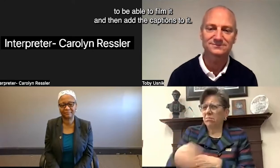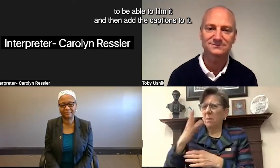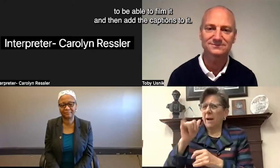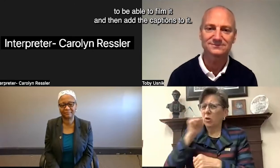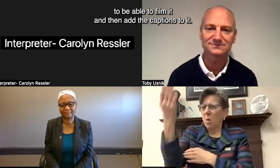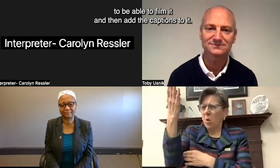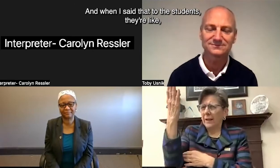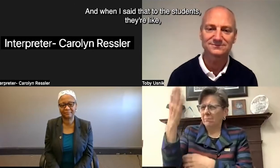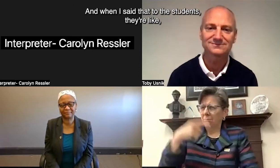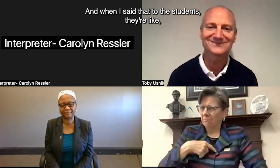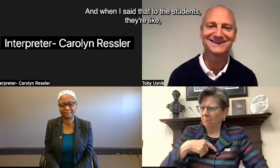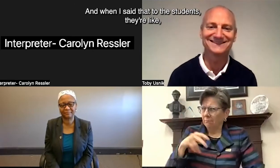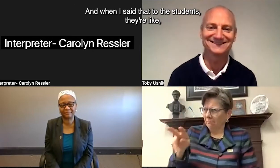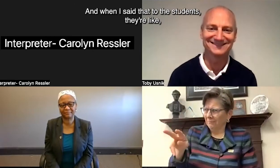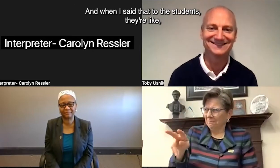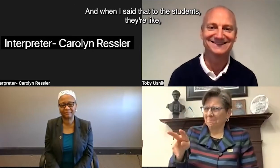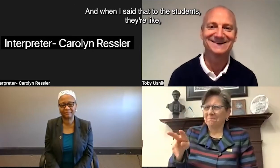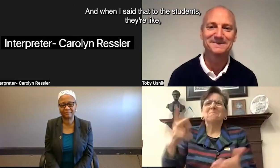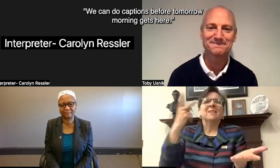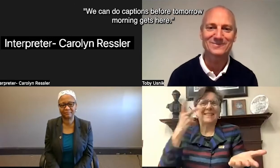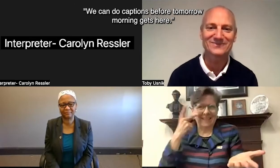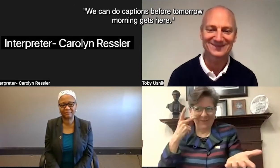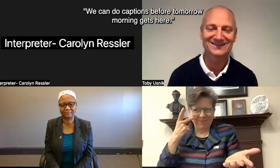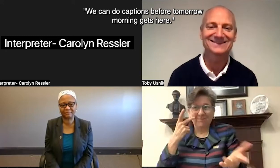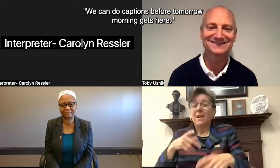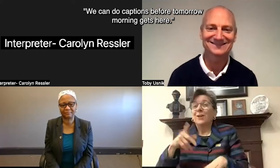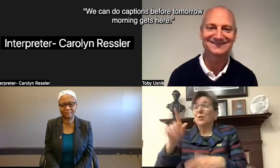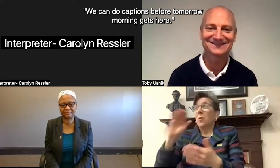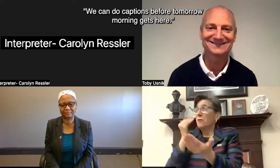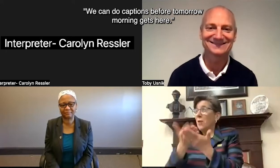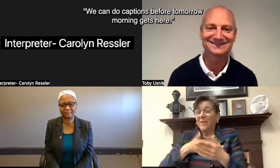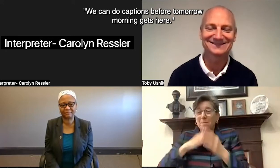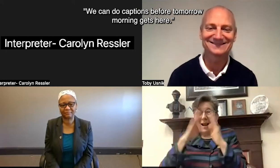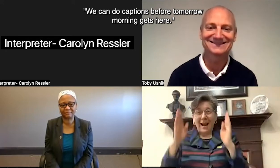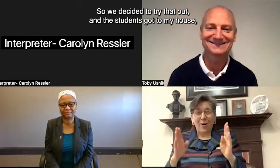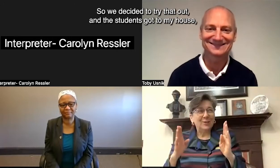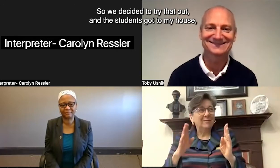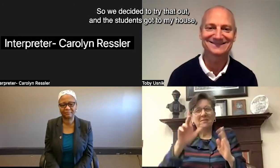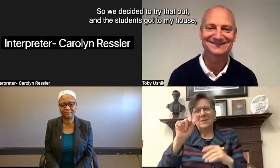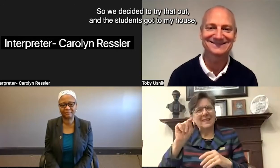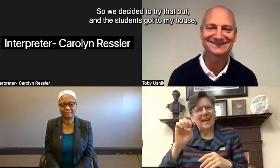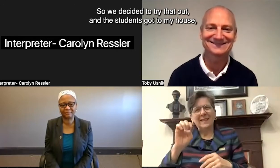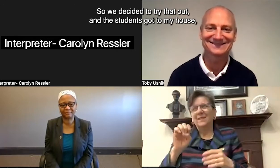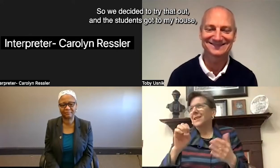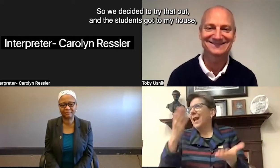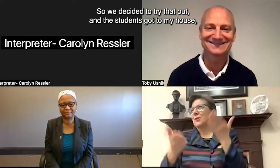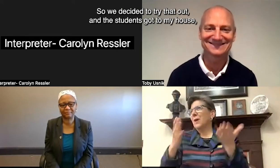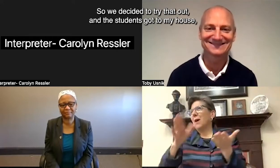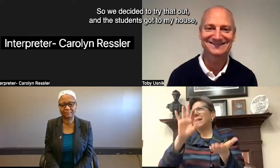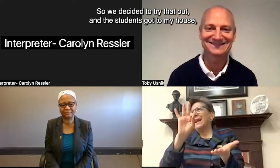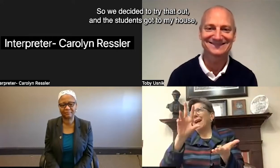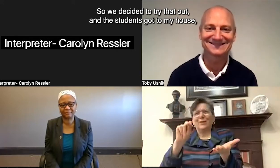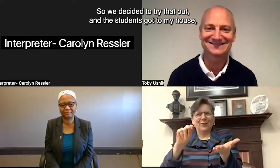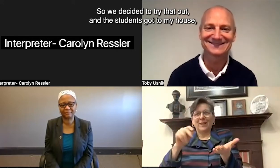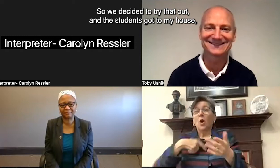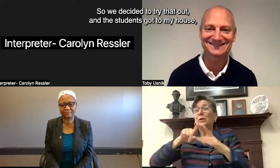that to the students, they're like, we can do captions before tomorrow morning gets here. So we decided to try that out and the students got to my house.